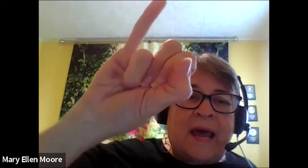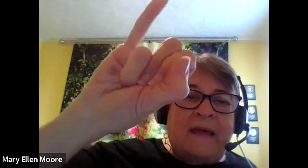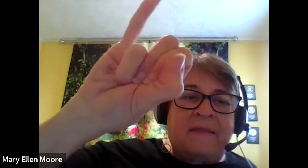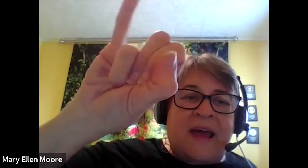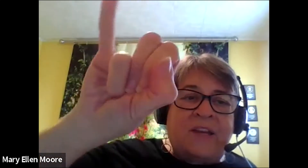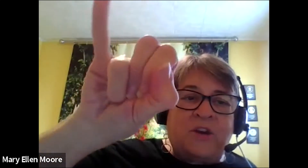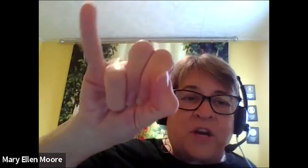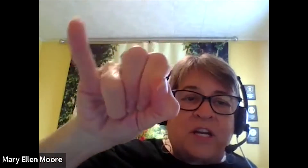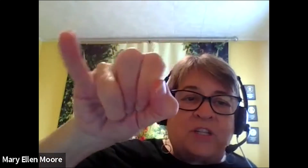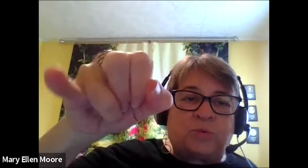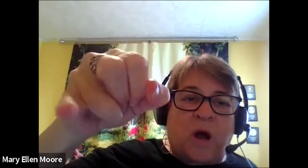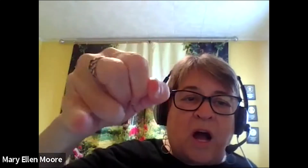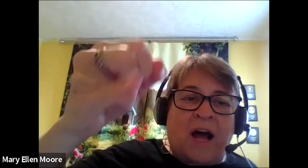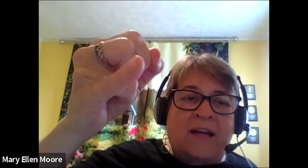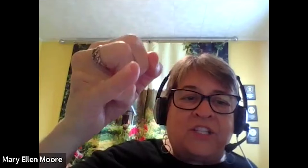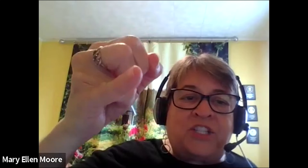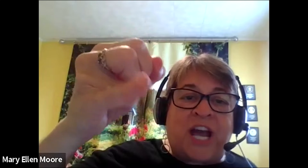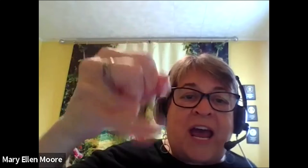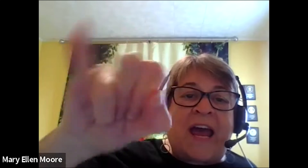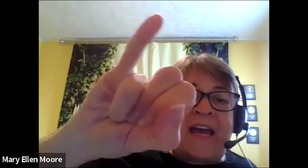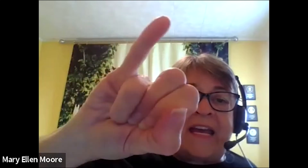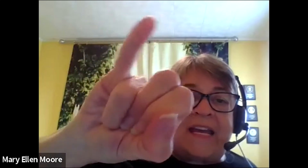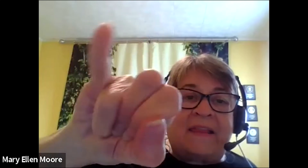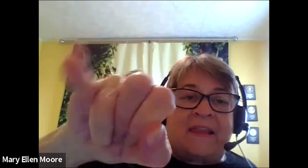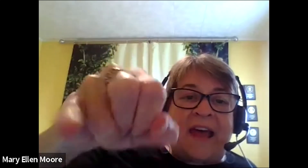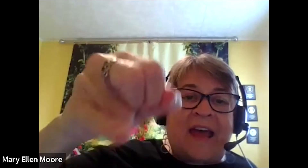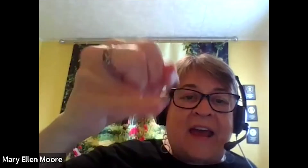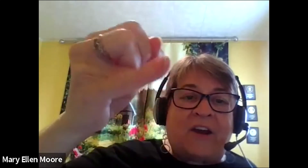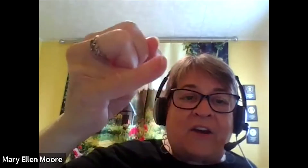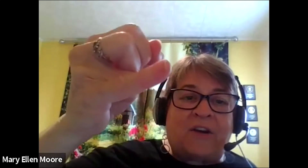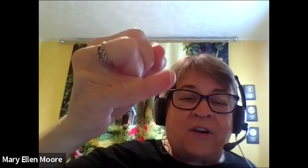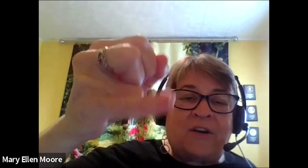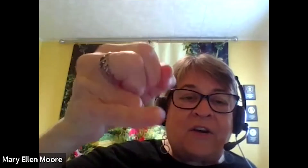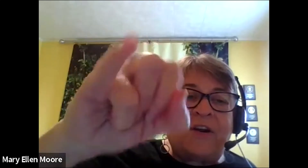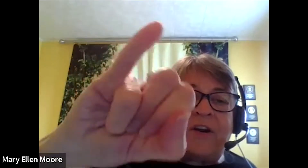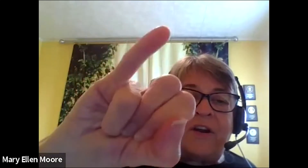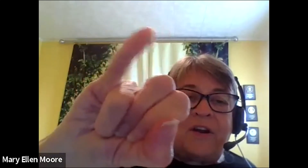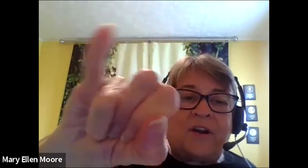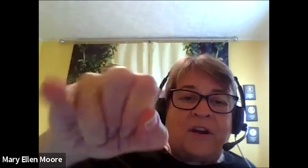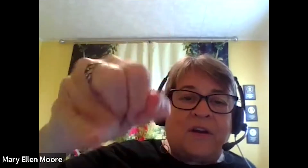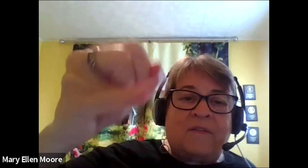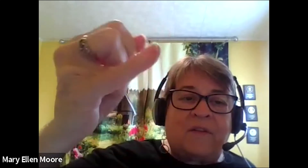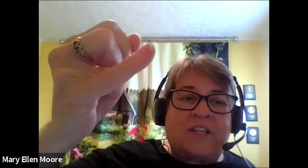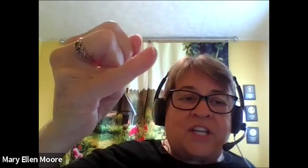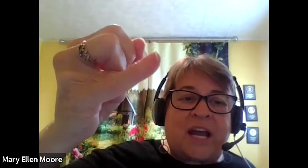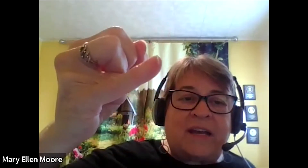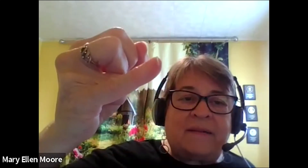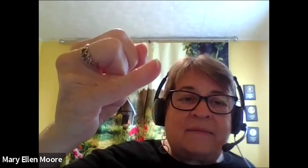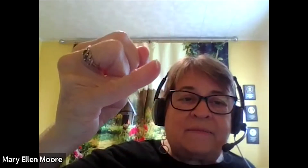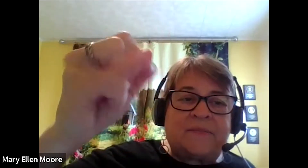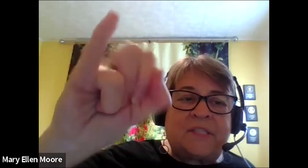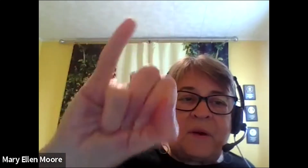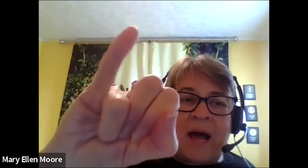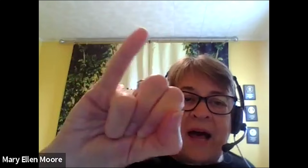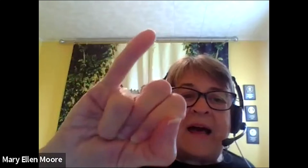And then you're going to draw a J in the air for the J. So I